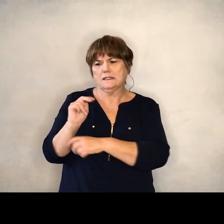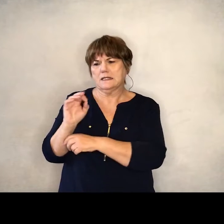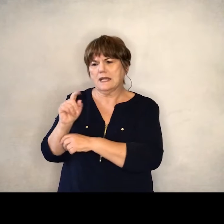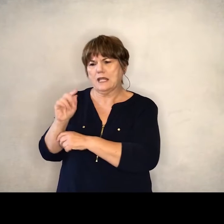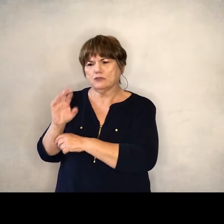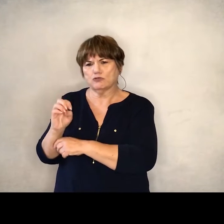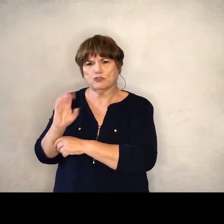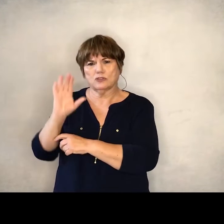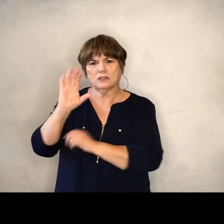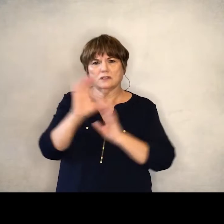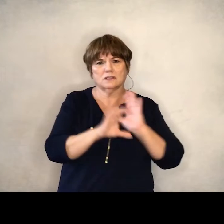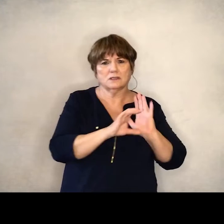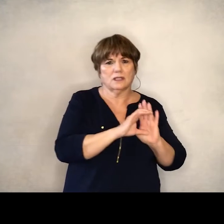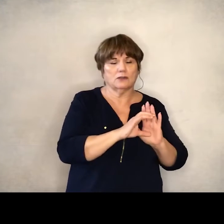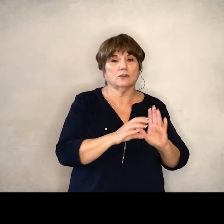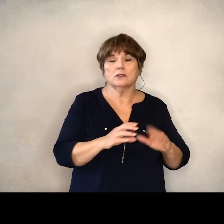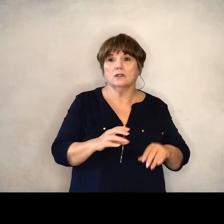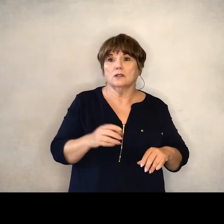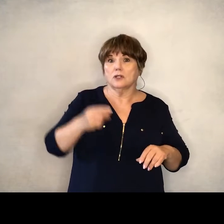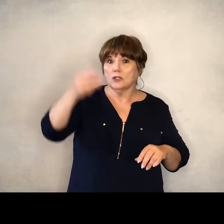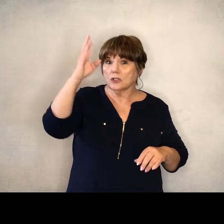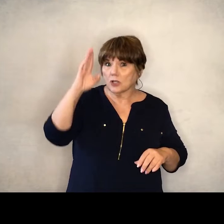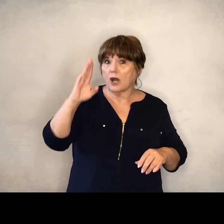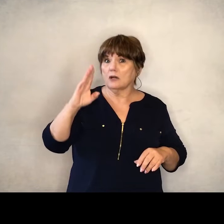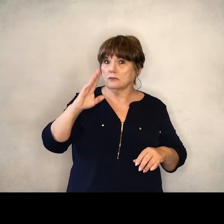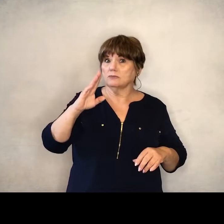Is God sovereign? Is he in charge?